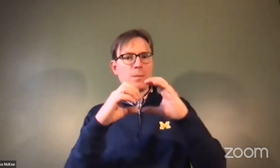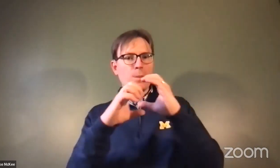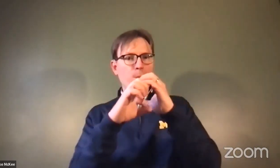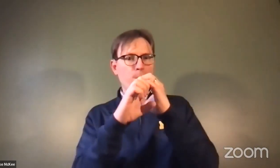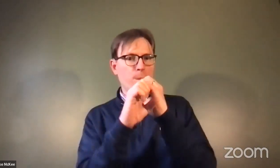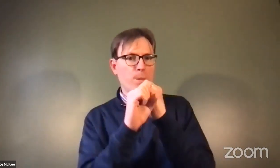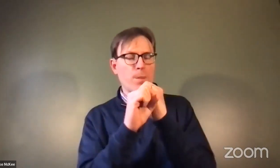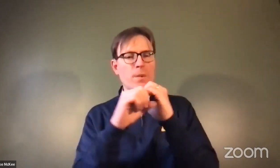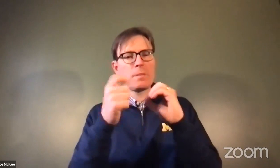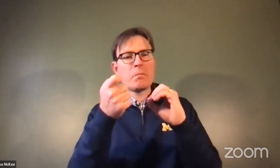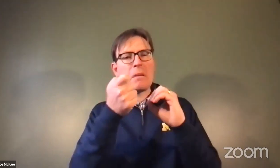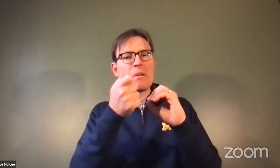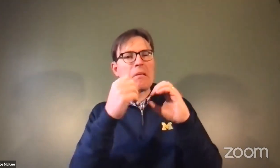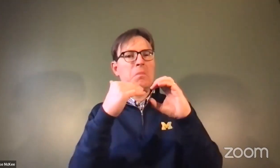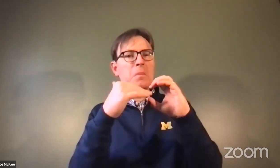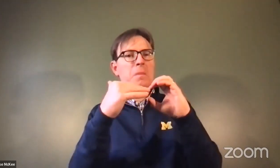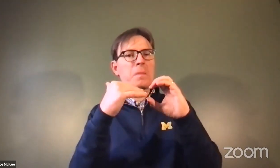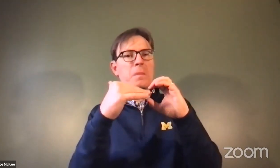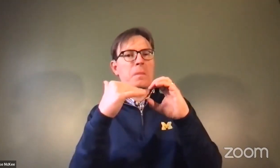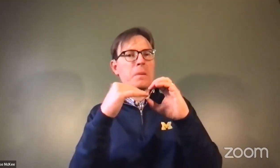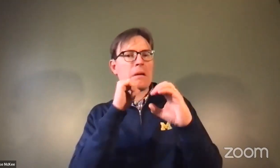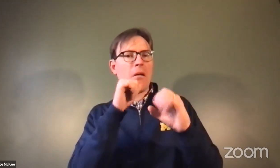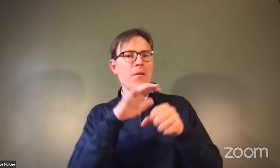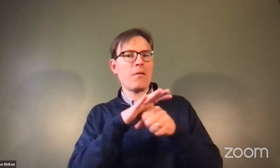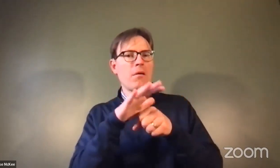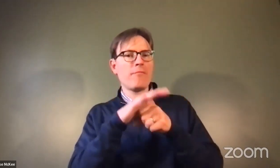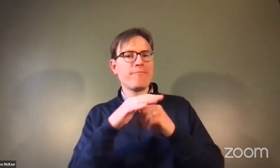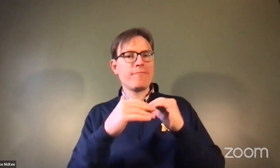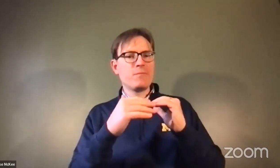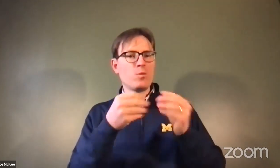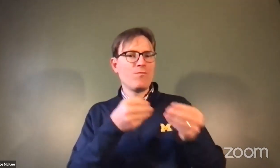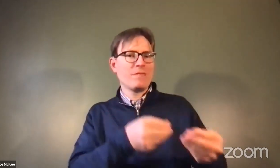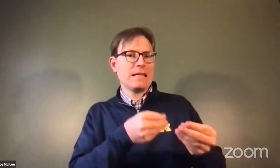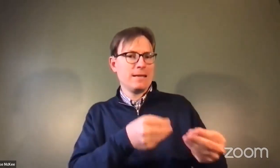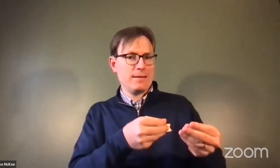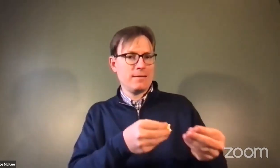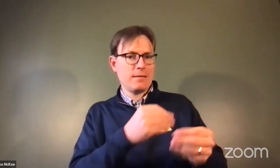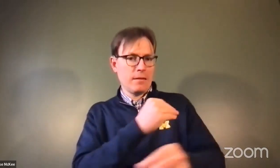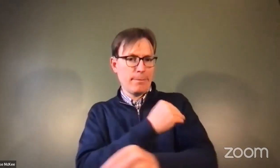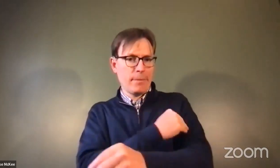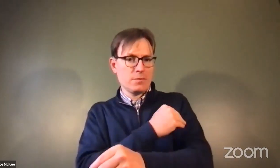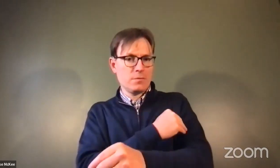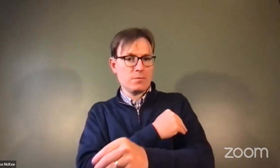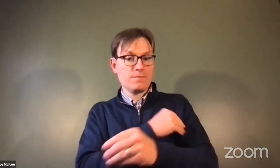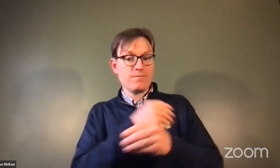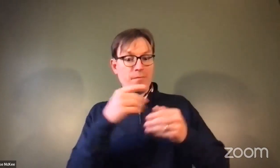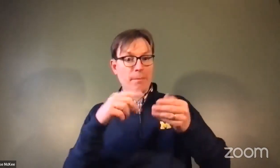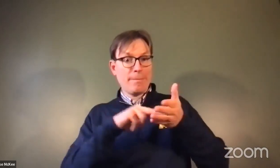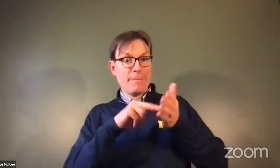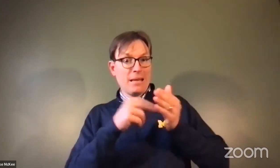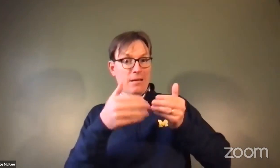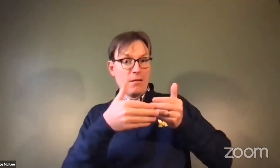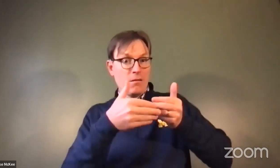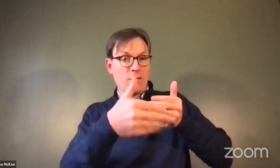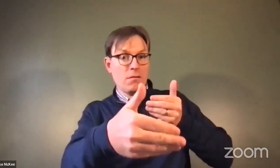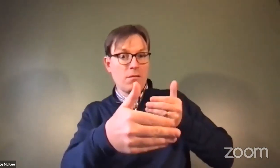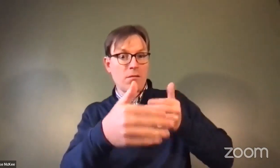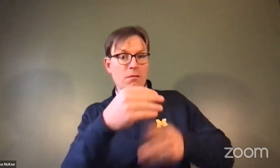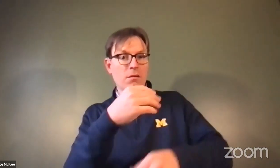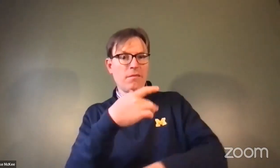clogged in those little arteries. And so and the blood flow gets restricted. And so less blood is feeding